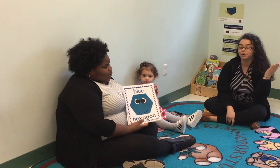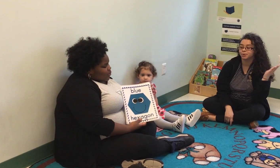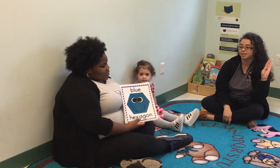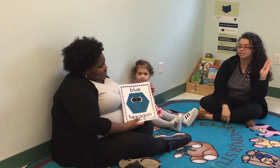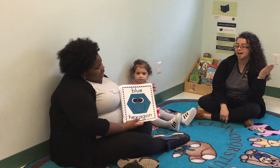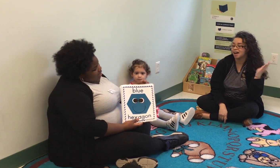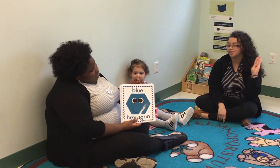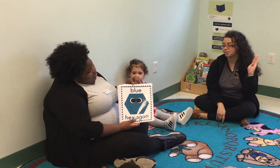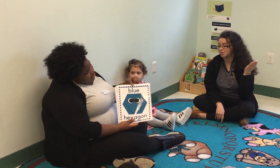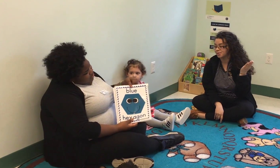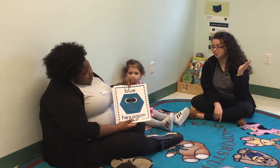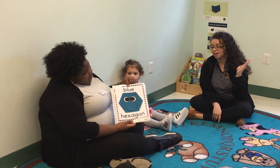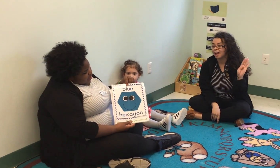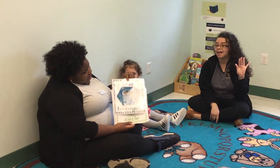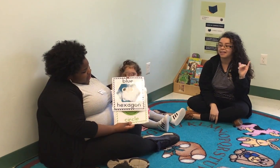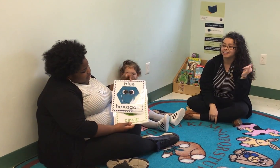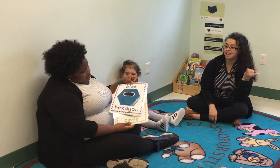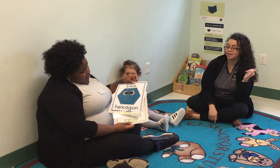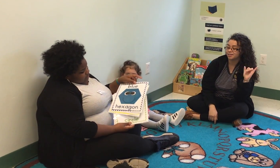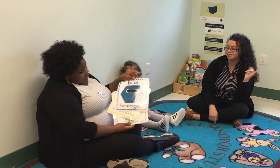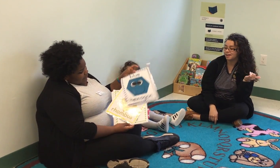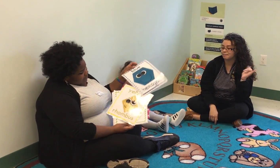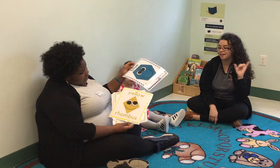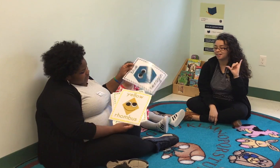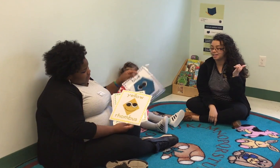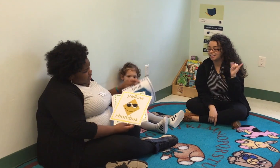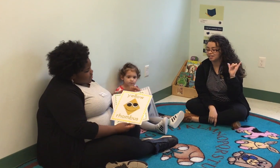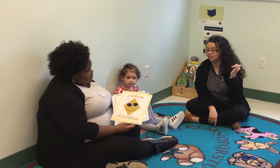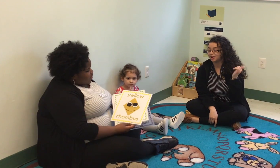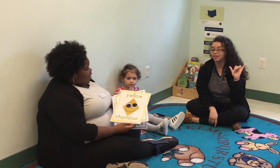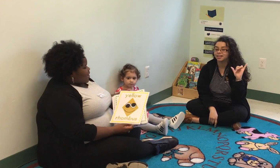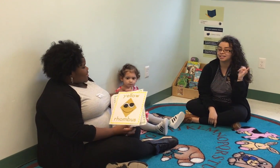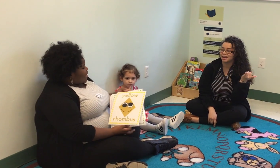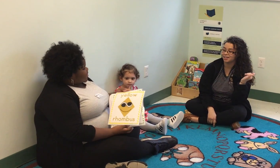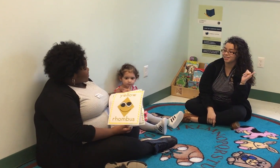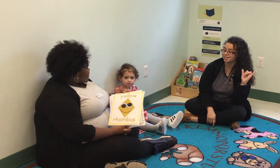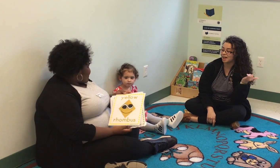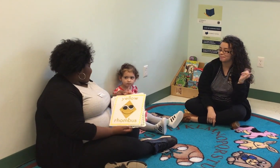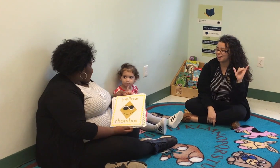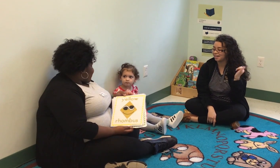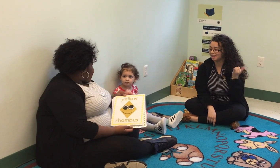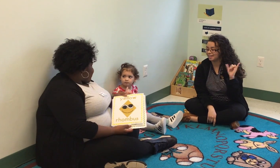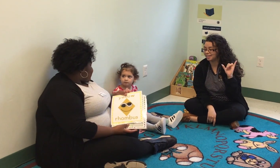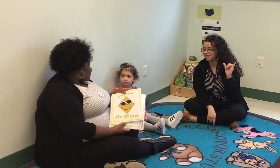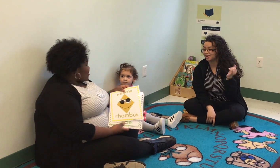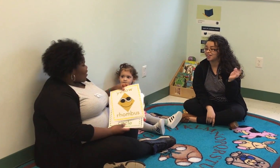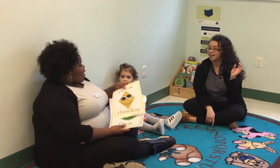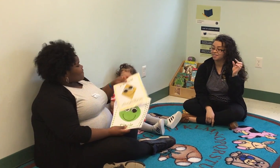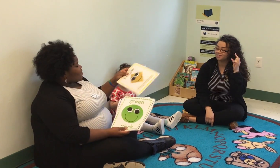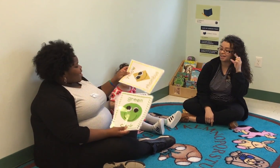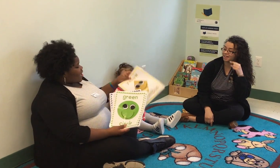Blue is azul, yellow is amarillo, yellow is amarillo.